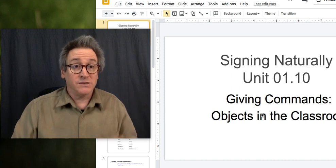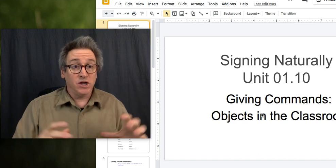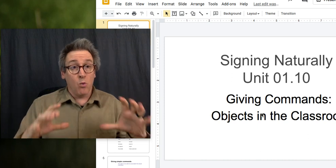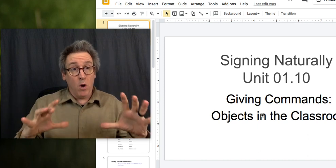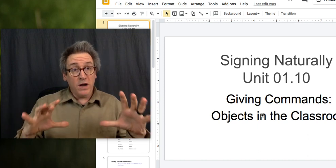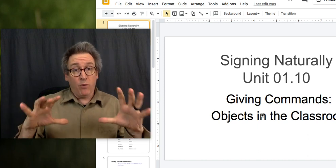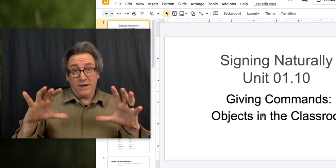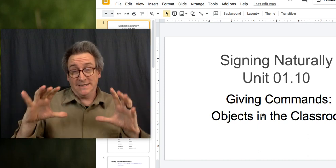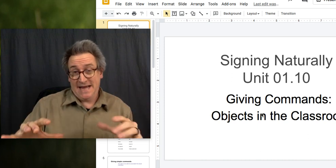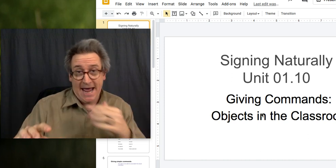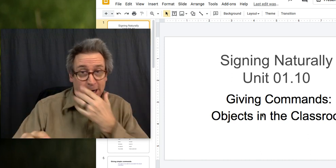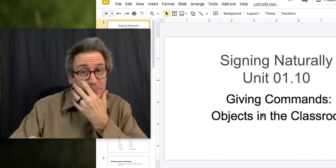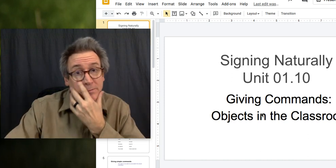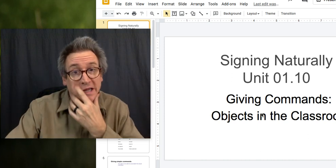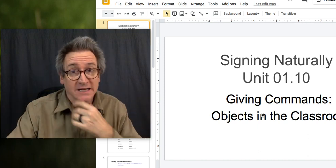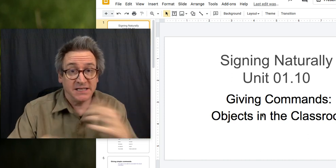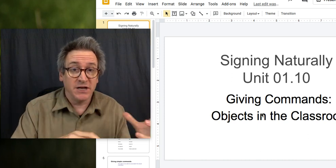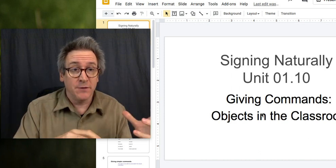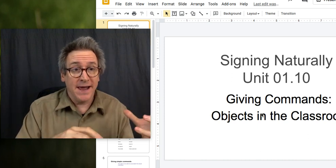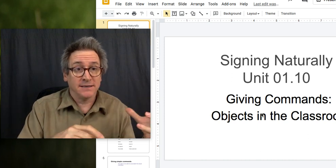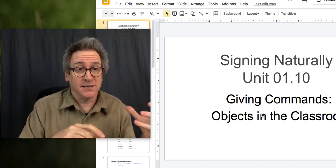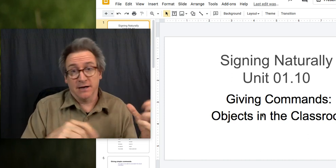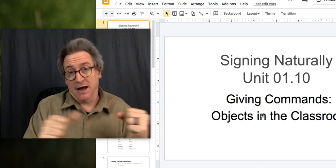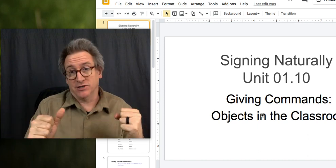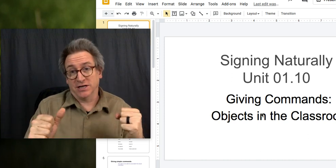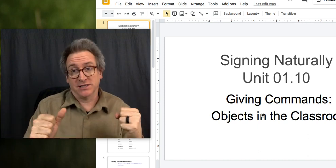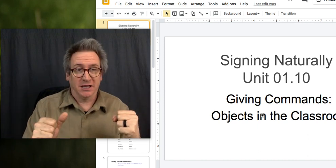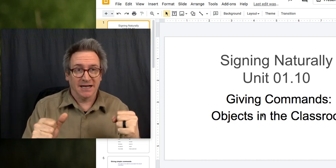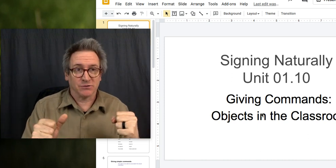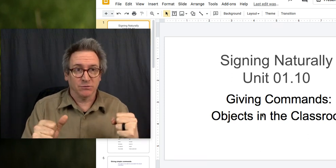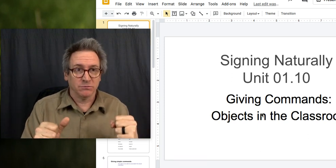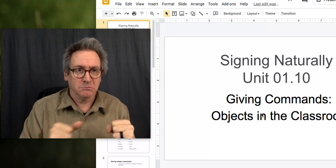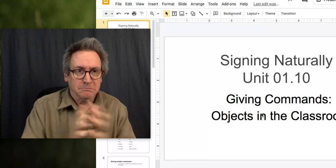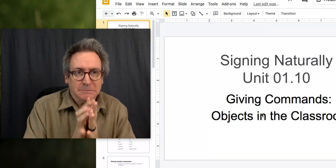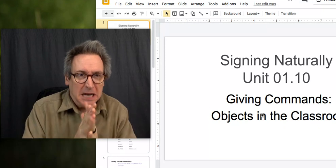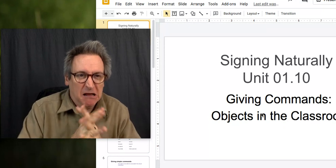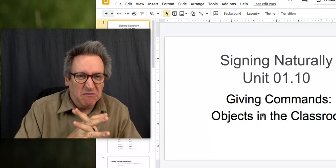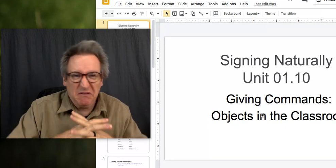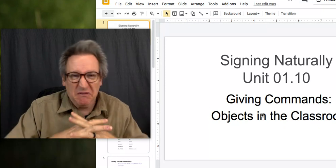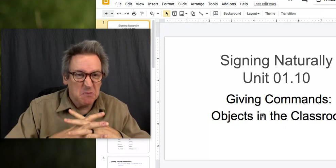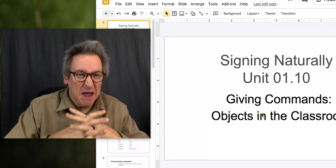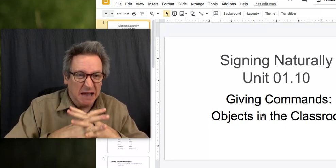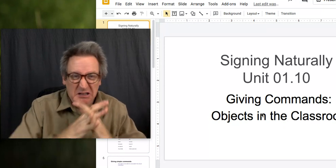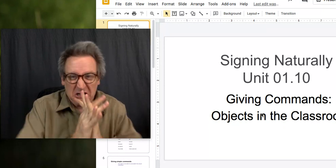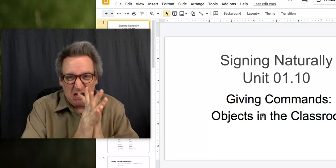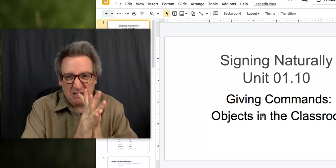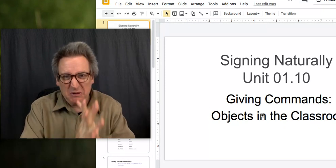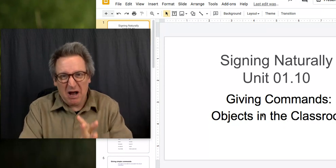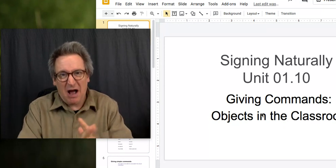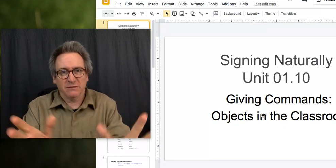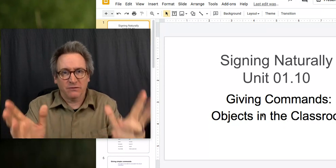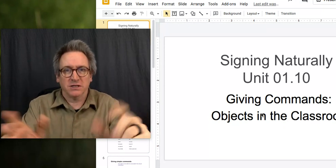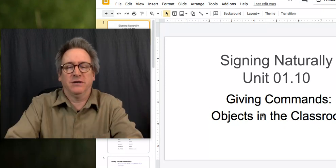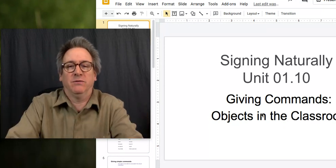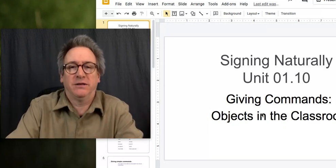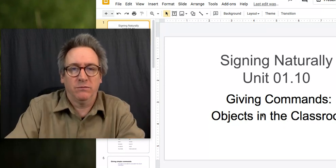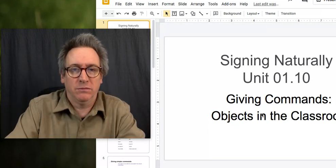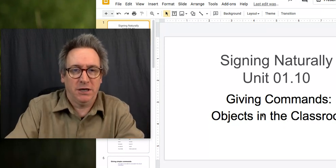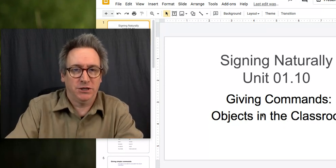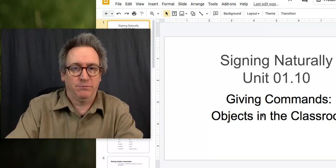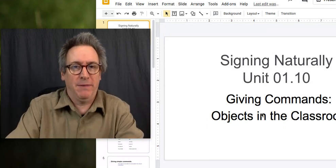Okay, so 1.10 is giving commands and objects in the classroom. I love giving commands in the classroom. Unfortunately,